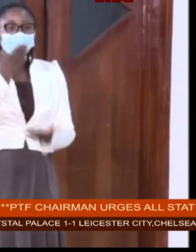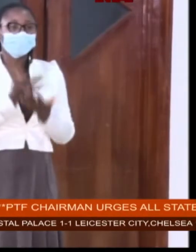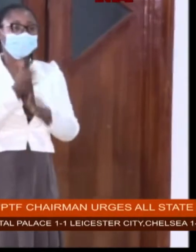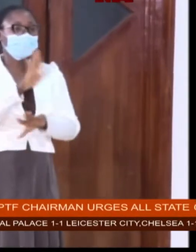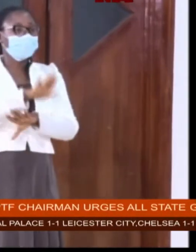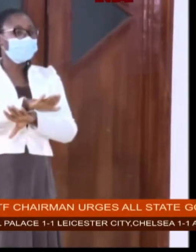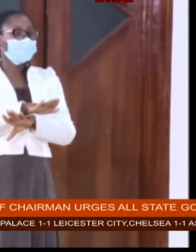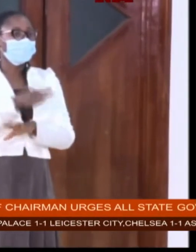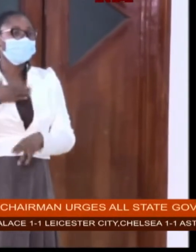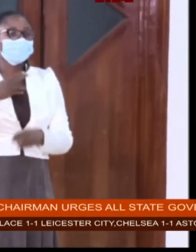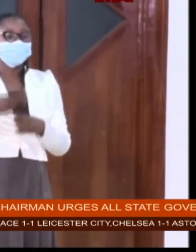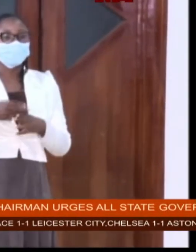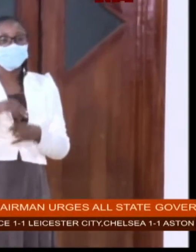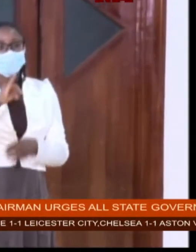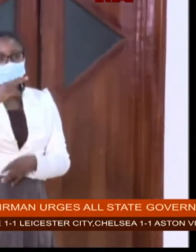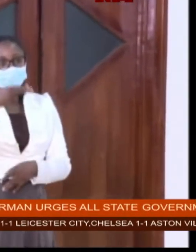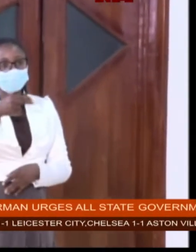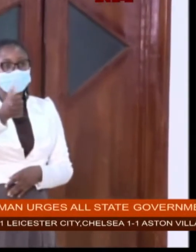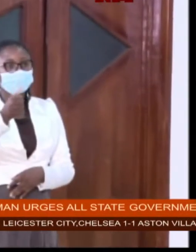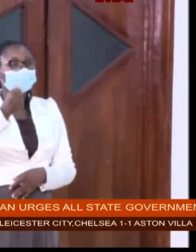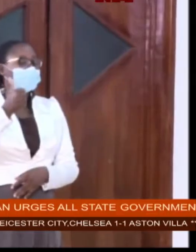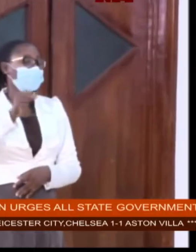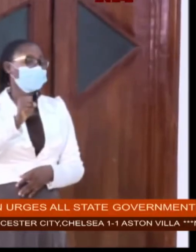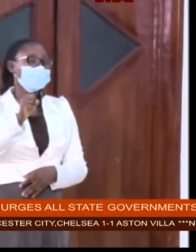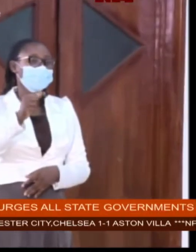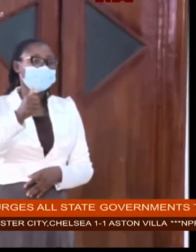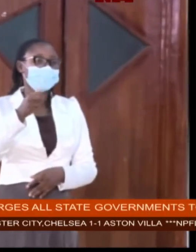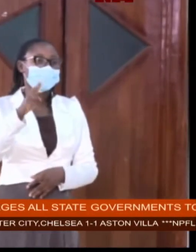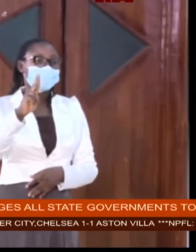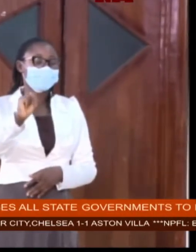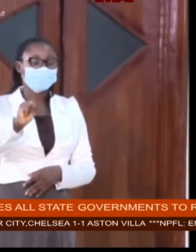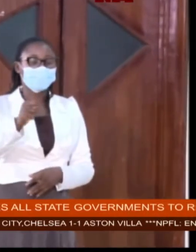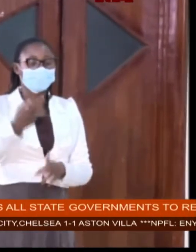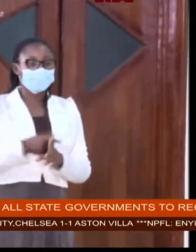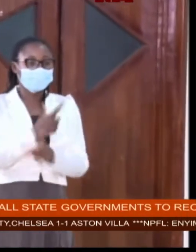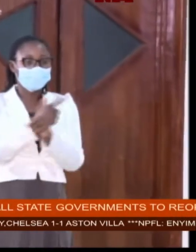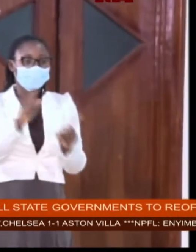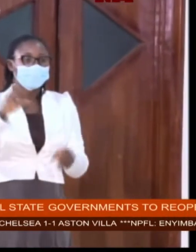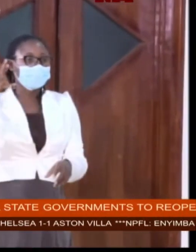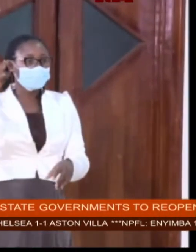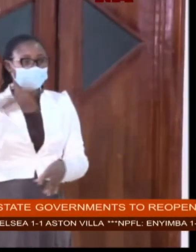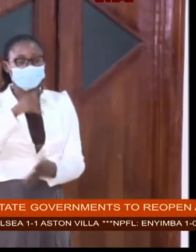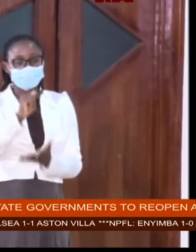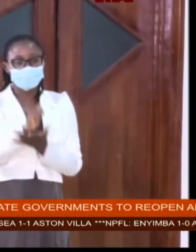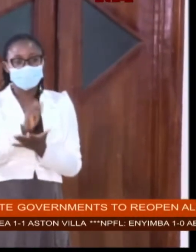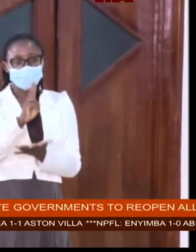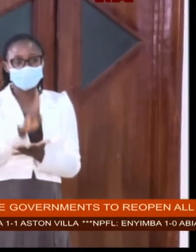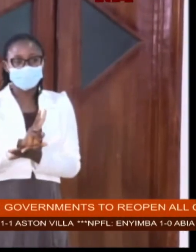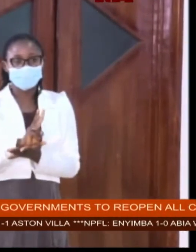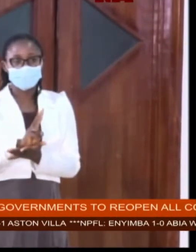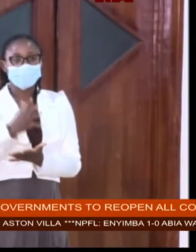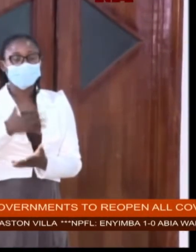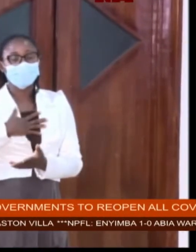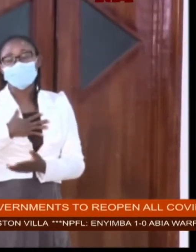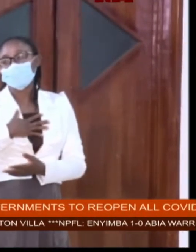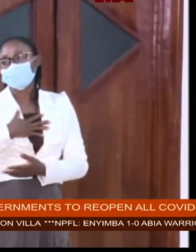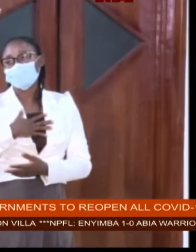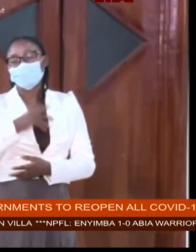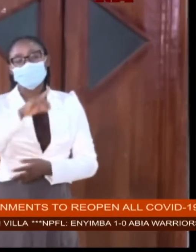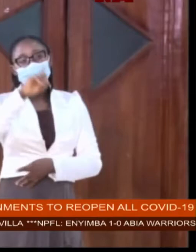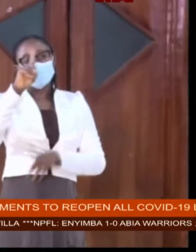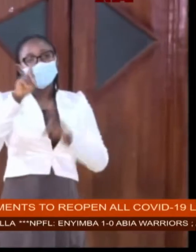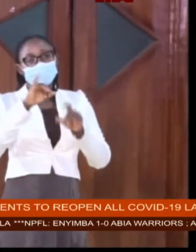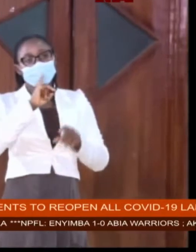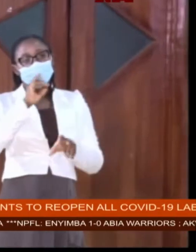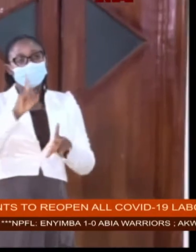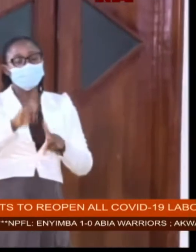Good evening. My name is Hassan Umar Farouk. I report for Liberty Radio and Television. My question is to the